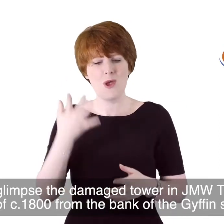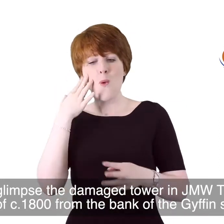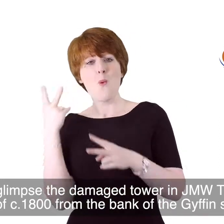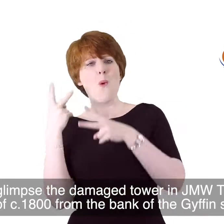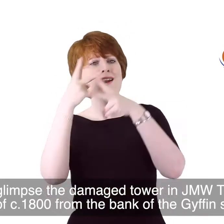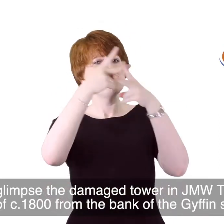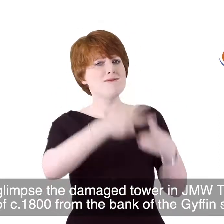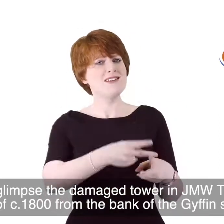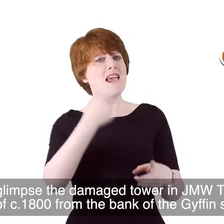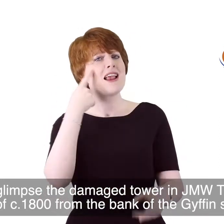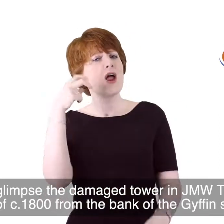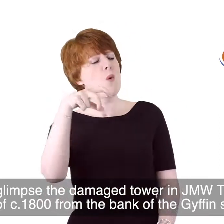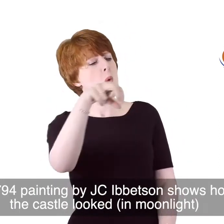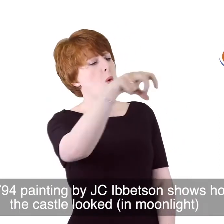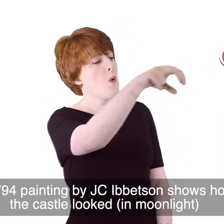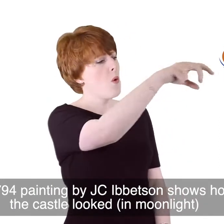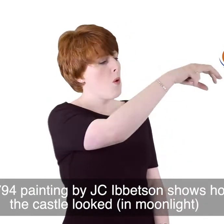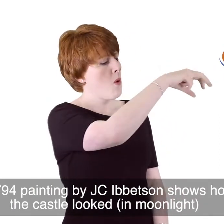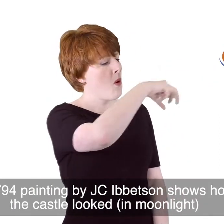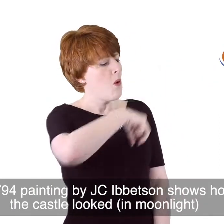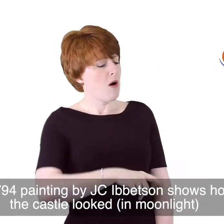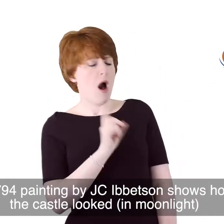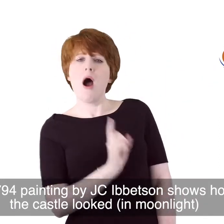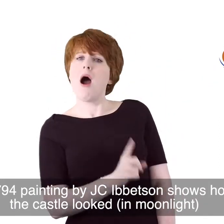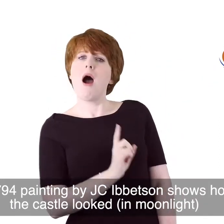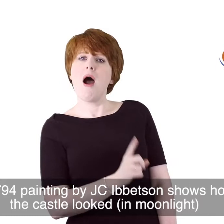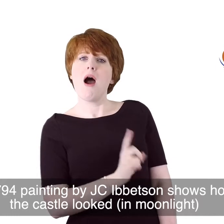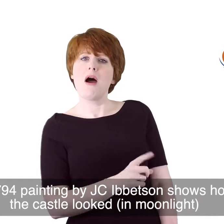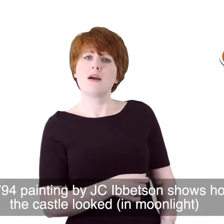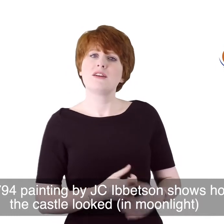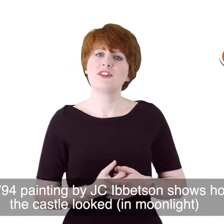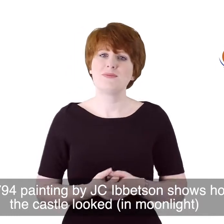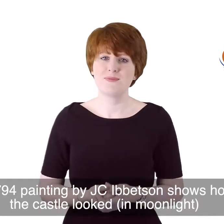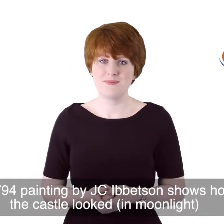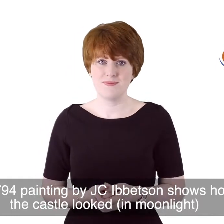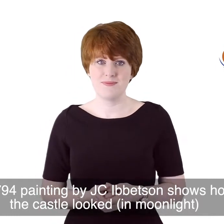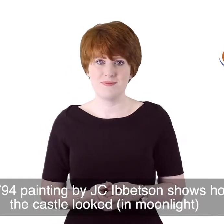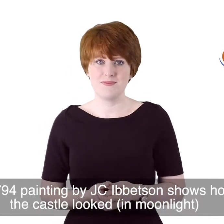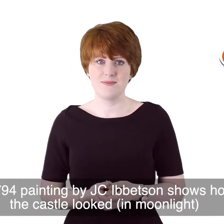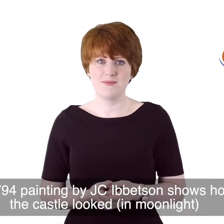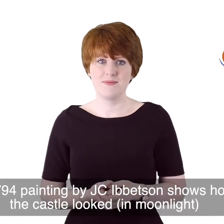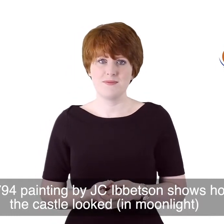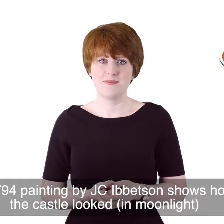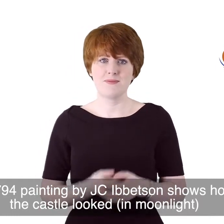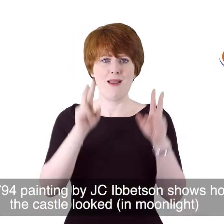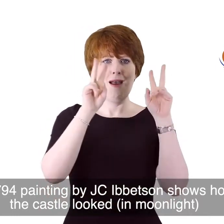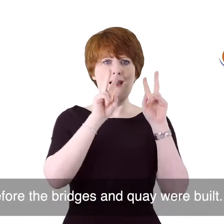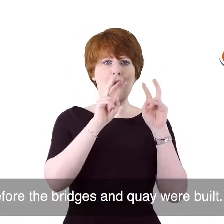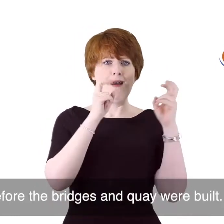stream. A 1794 painting by J.C. Ibbotson shows how the castle looked in moonlight before